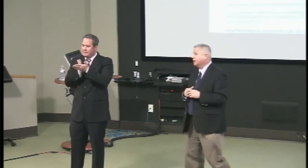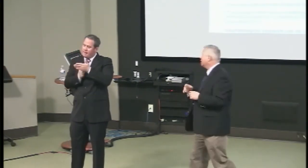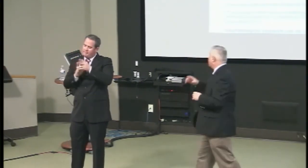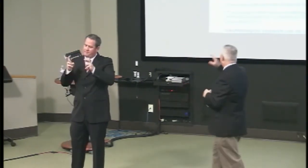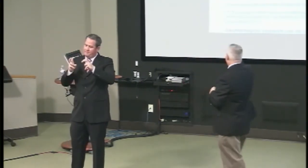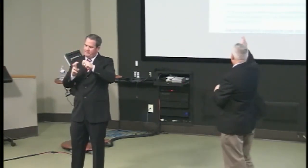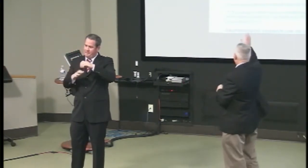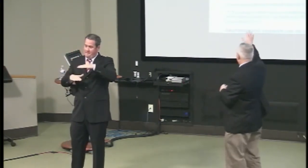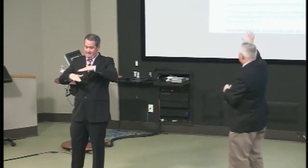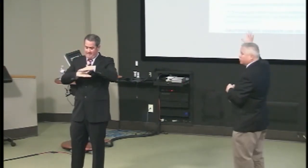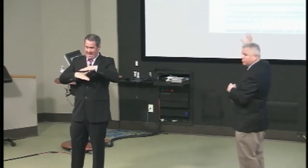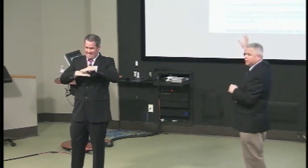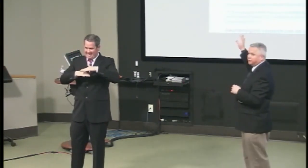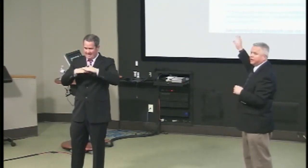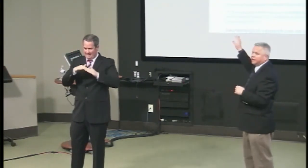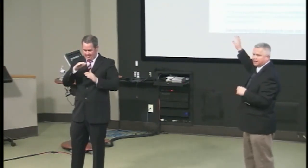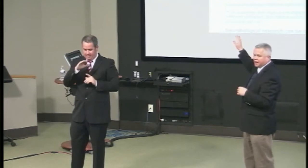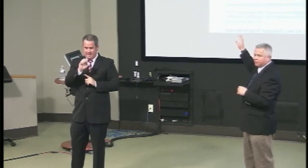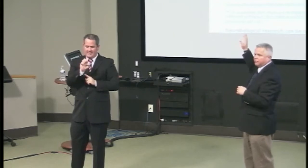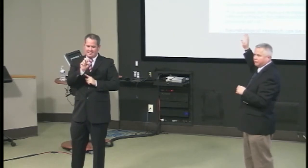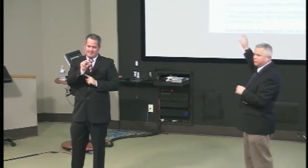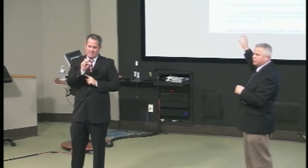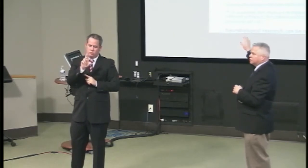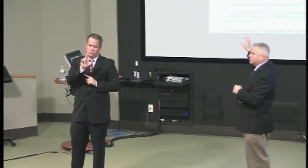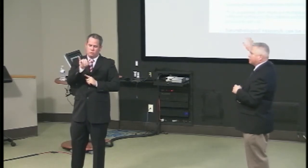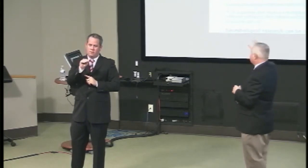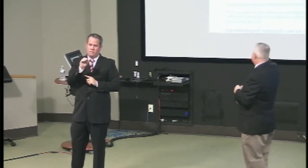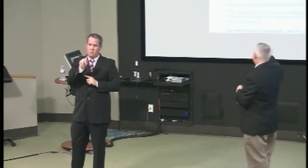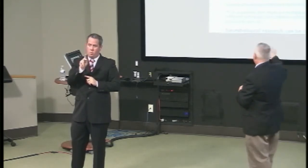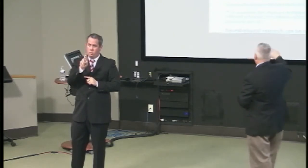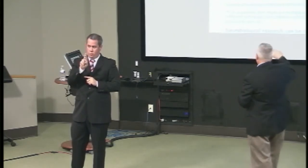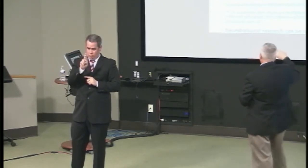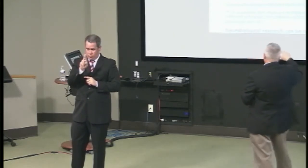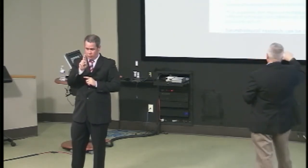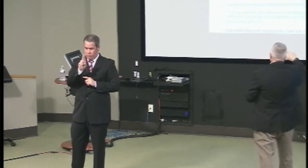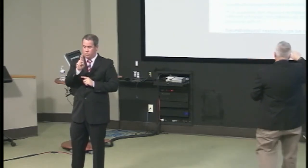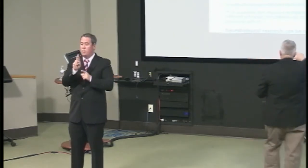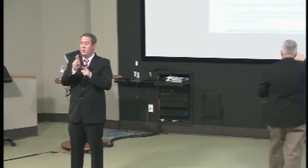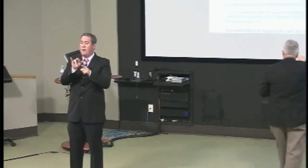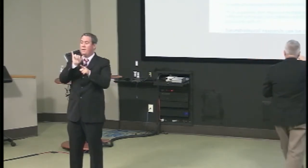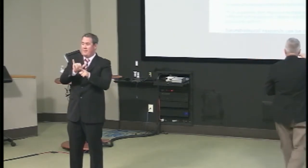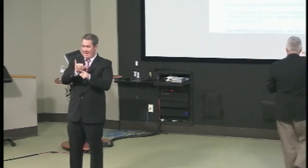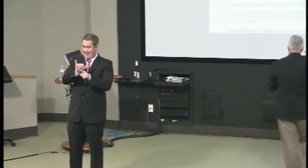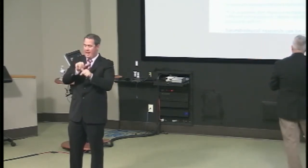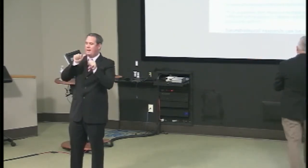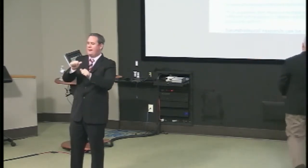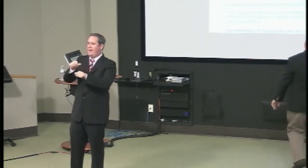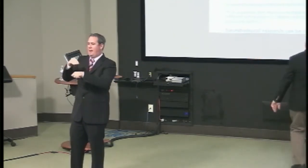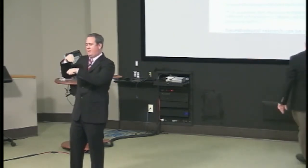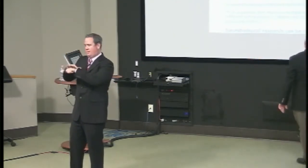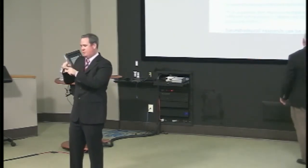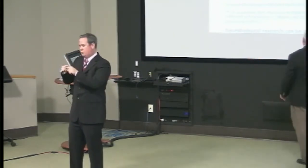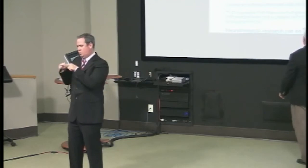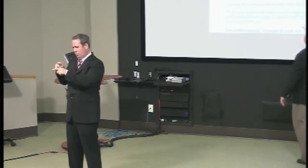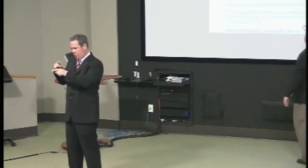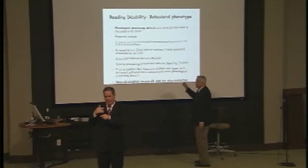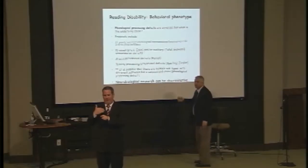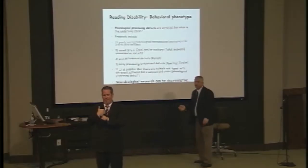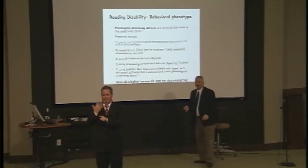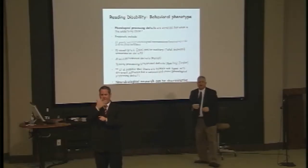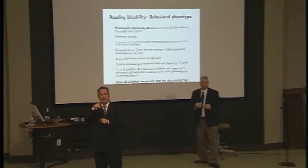the well-agreed phenotype of phonological processing deficits. There's also some interesting work